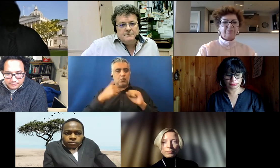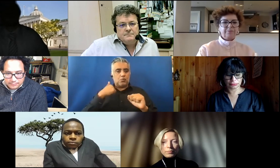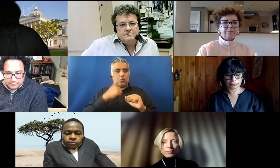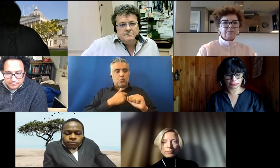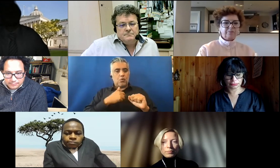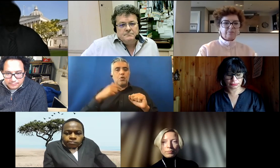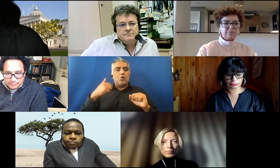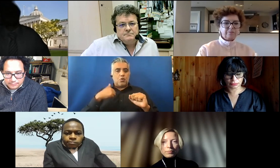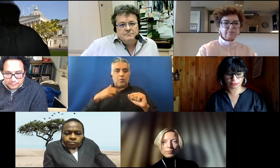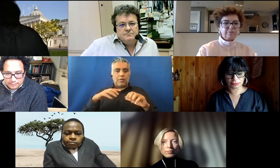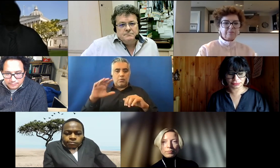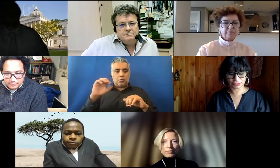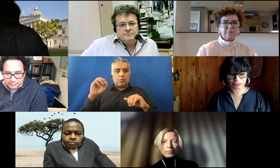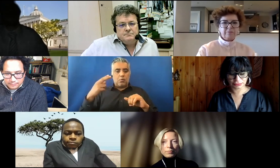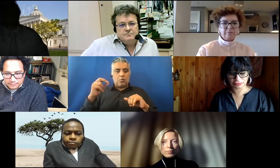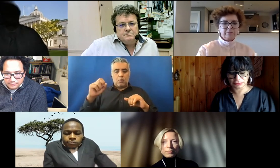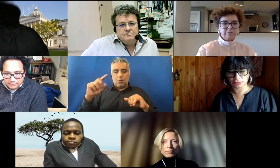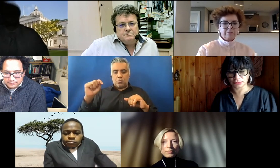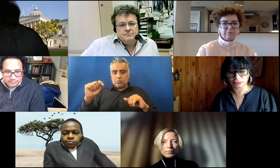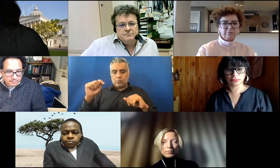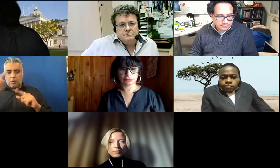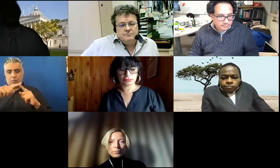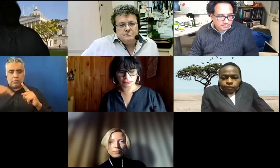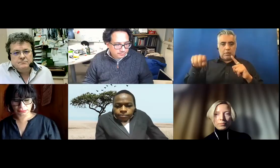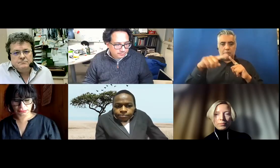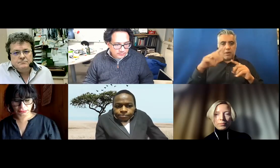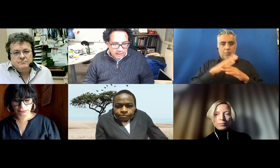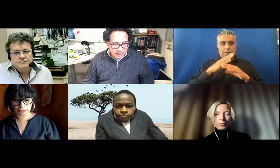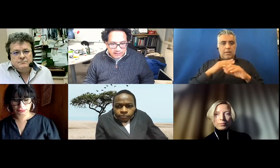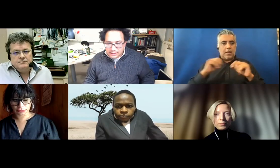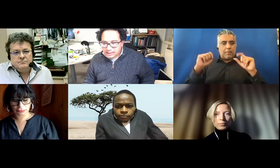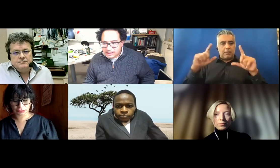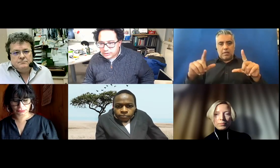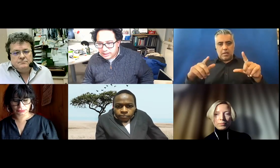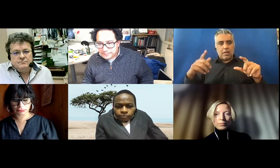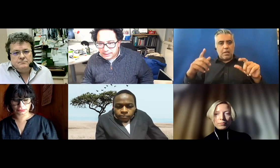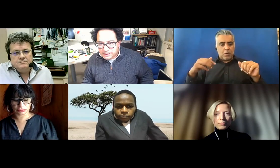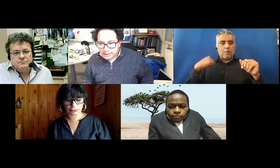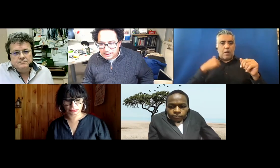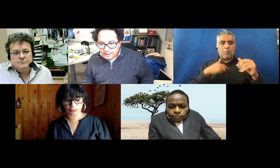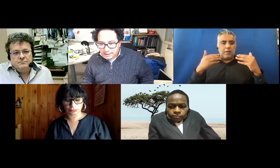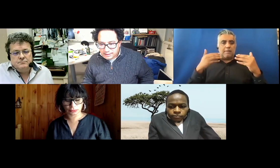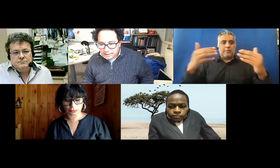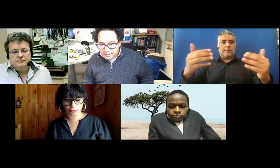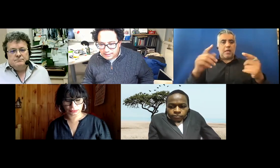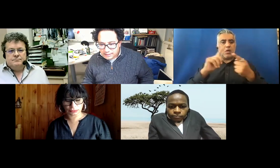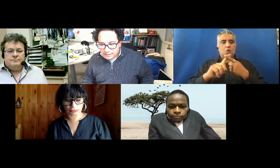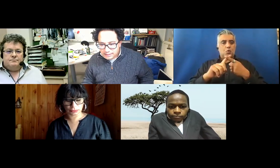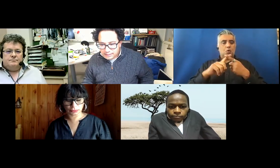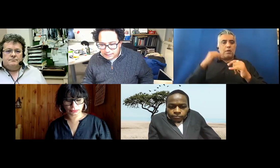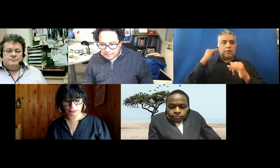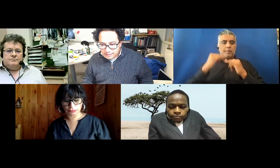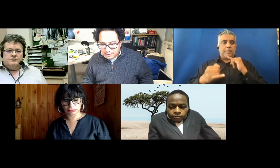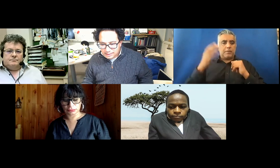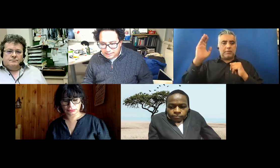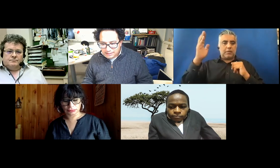you a co-host, Aldo. I don't know if you've got screen, that you want to share your screen or not, but we will move on to our final